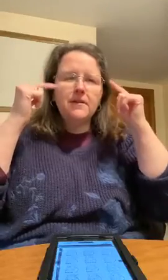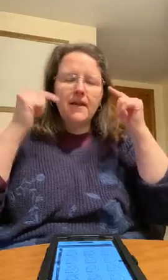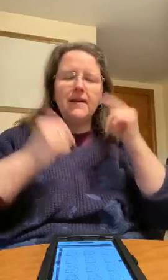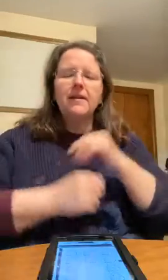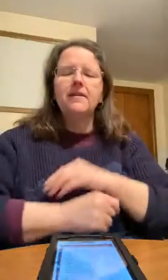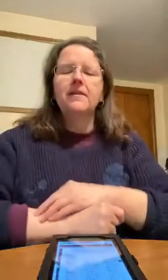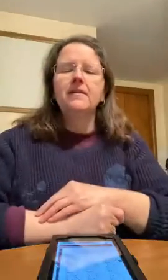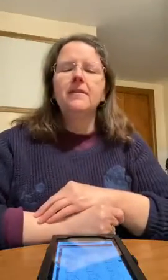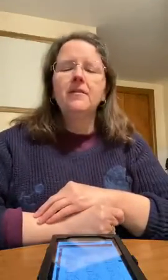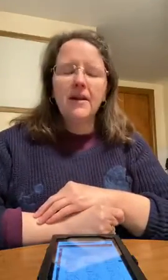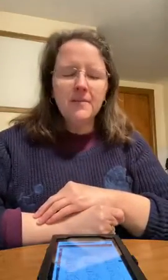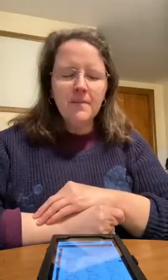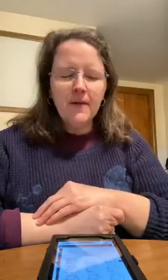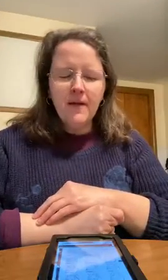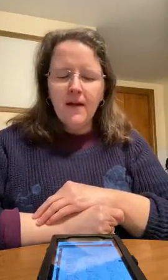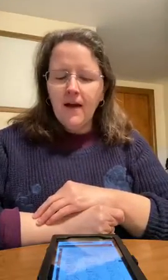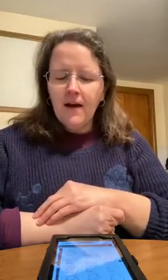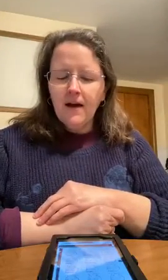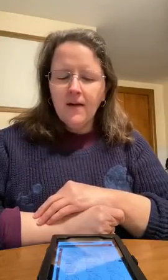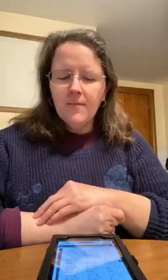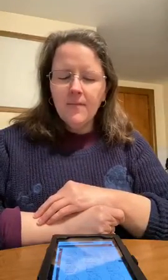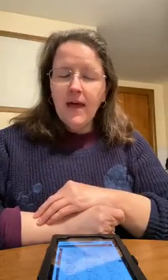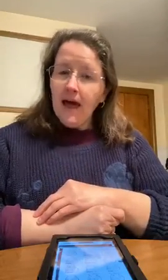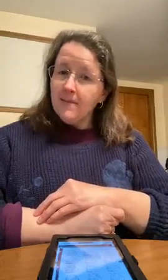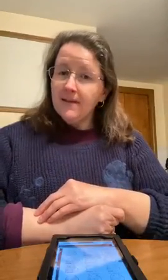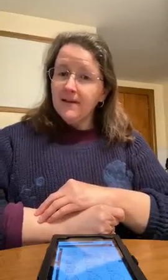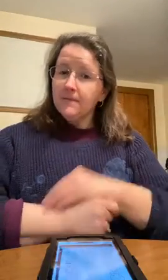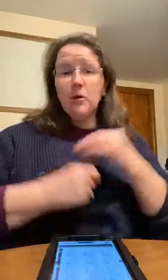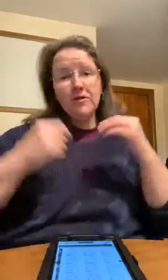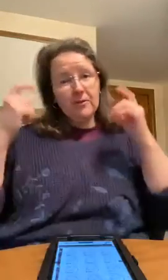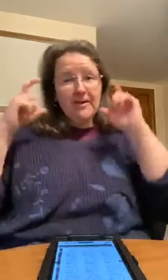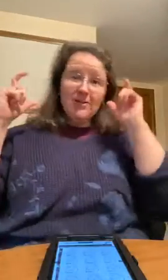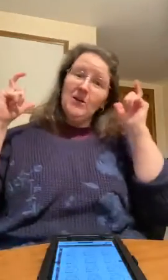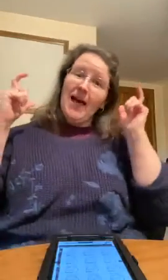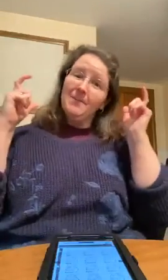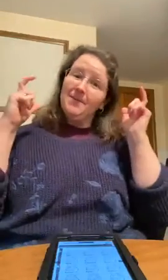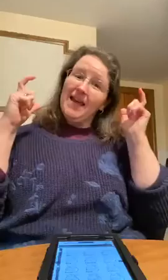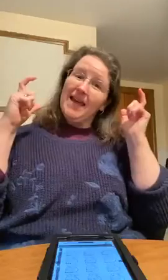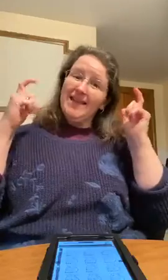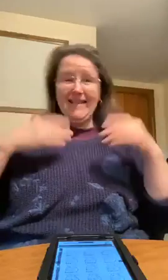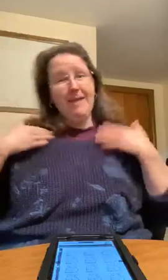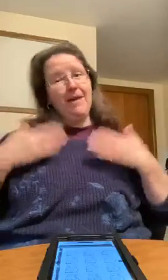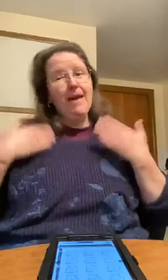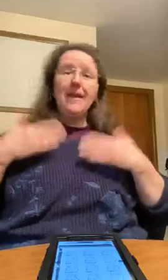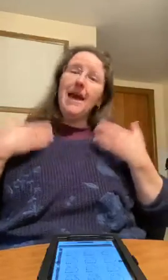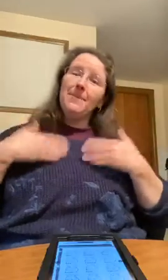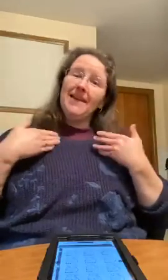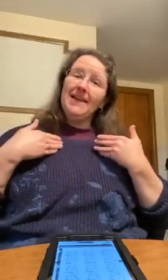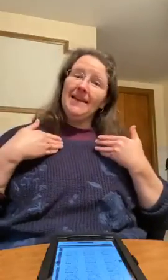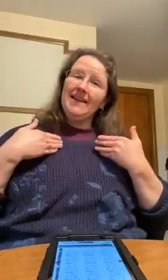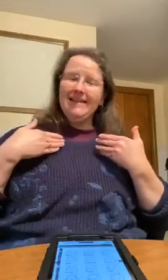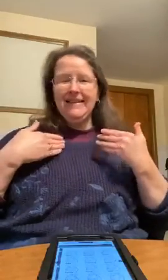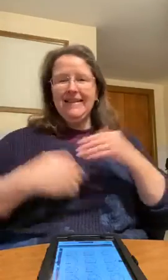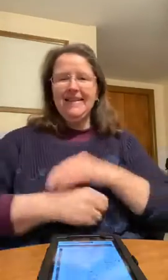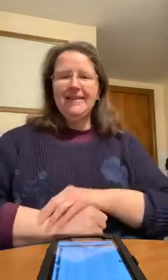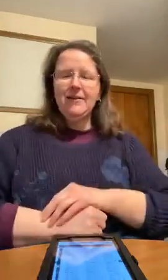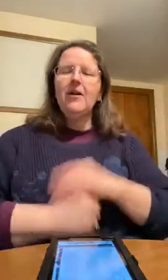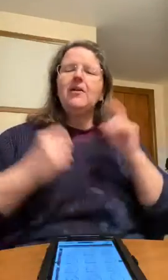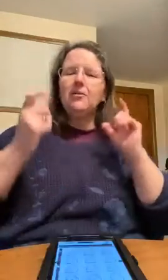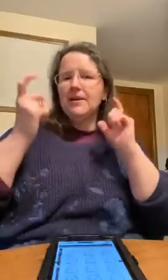kind of thing. Okay. Happy, of course, you want to show a happy face. Happy, happy, happy. You want to make sure